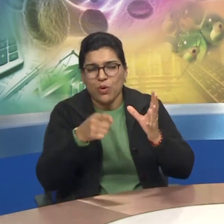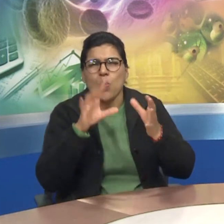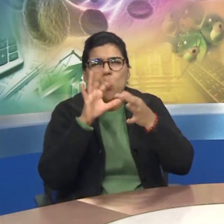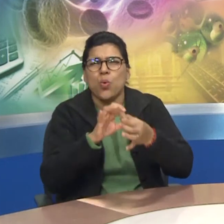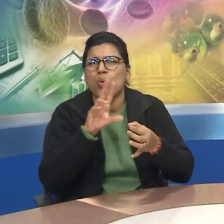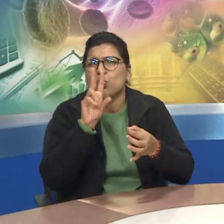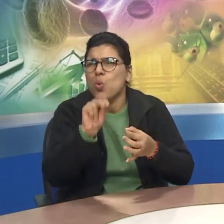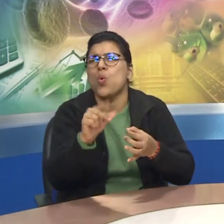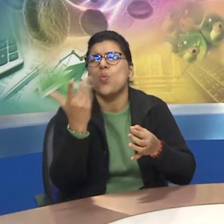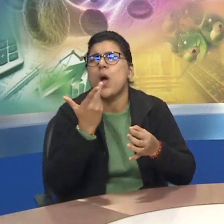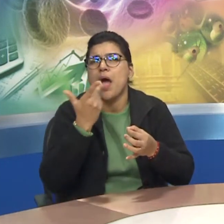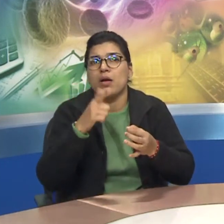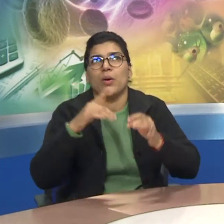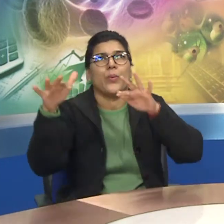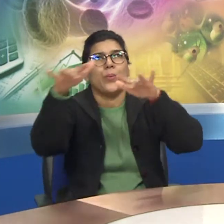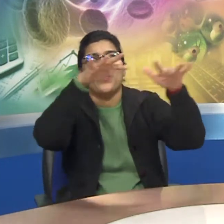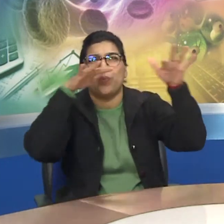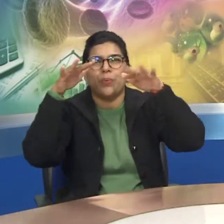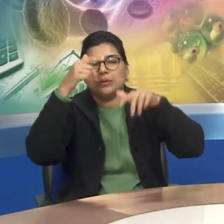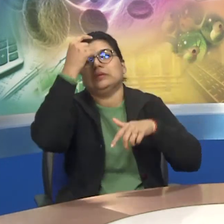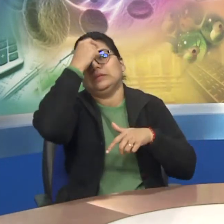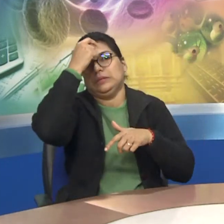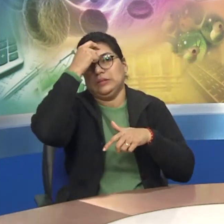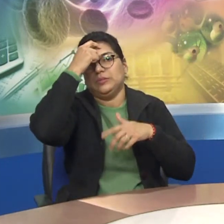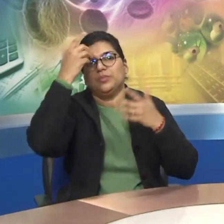15. Say no to crackers.